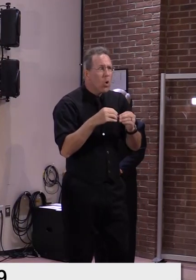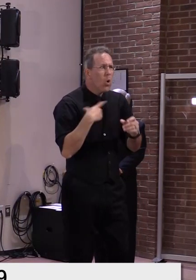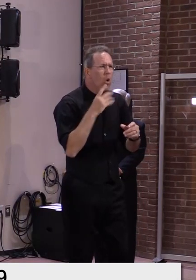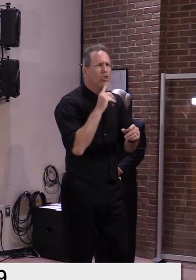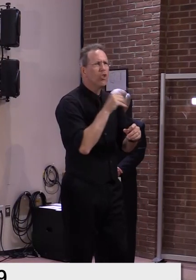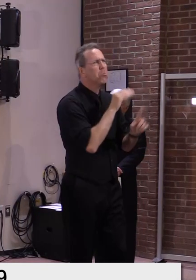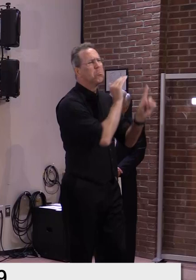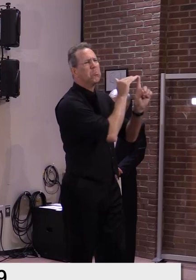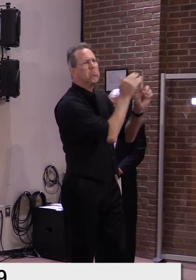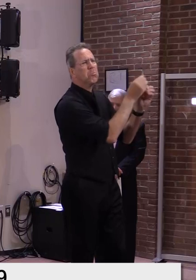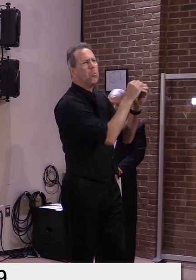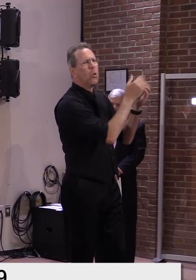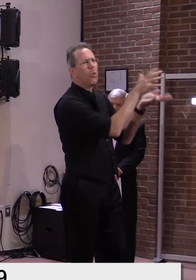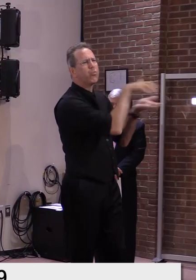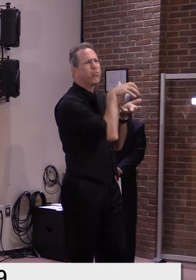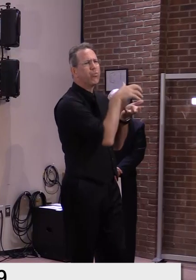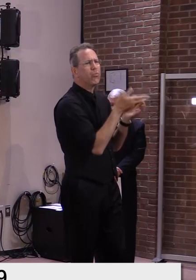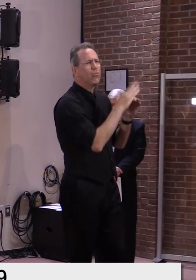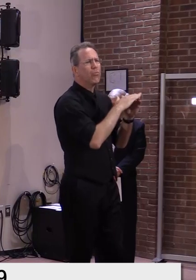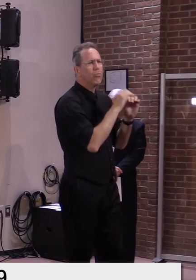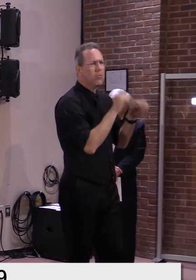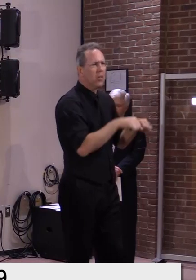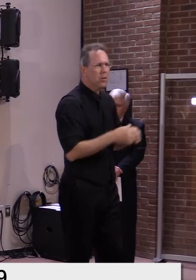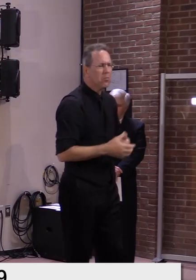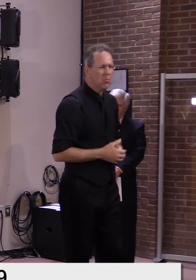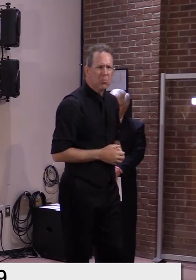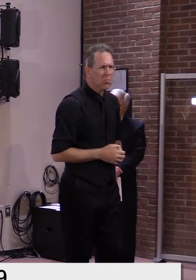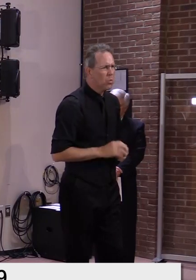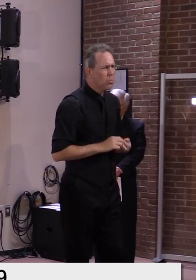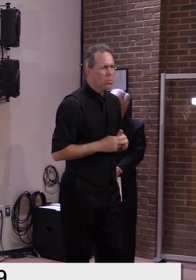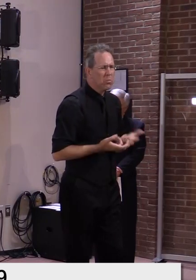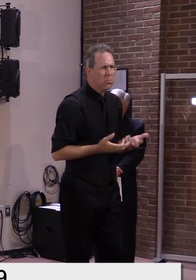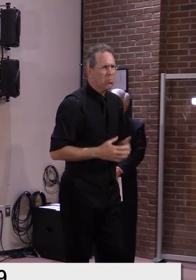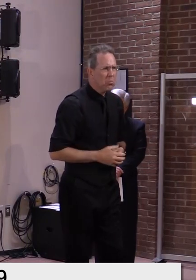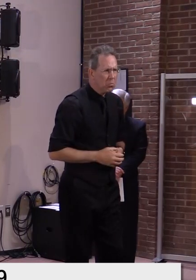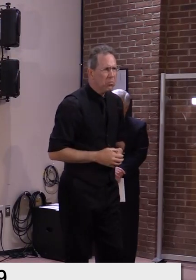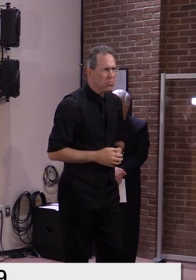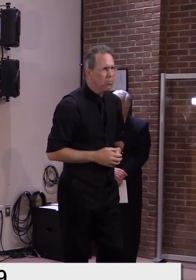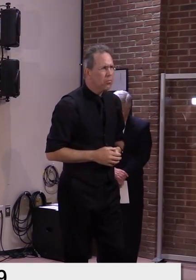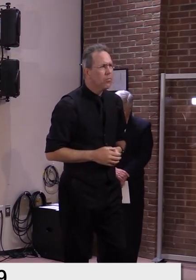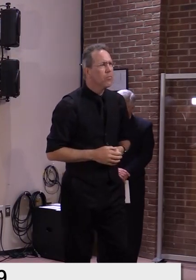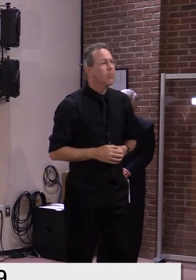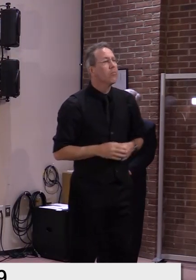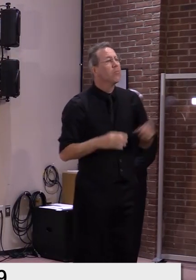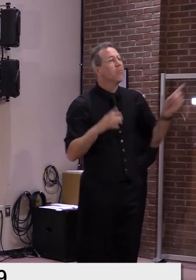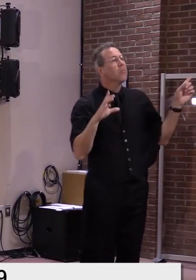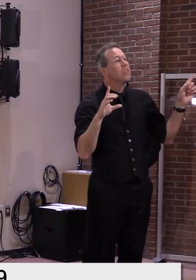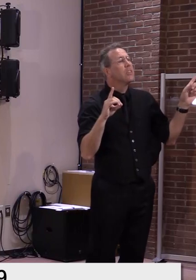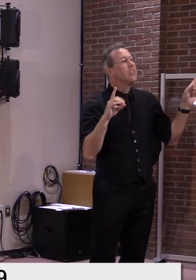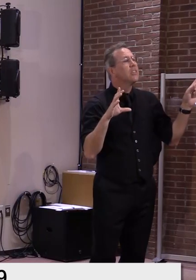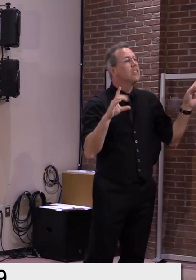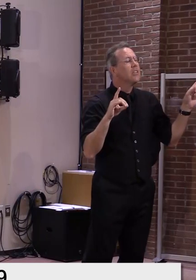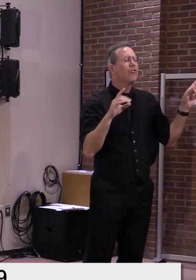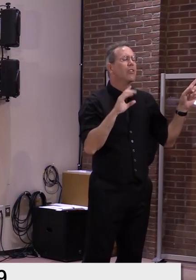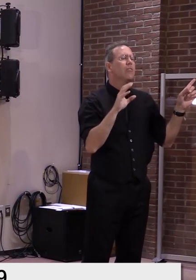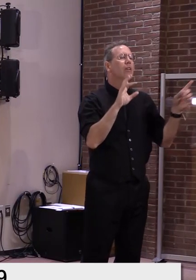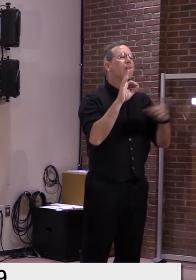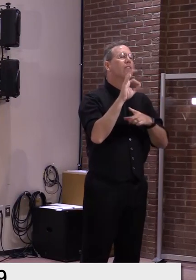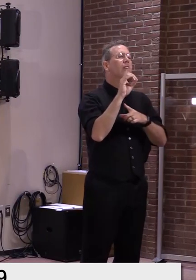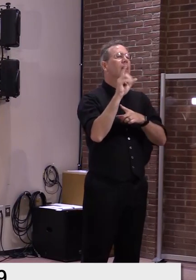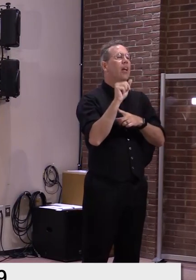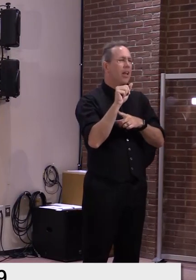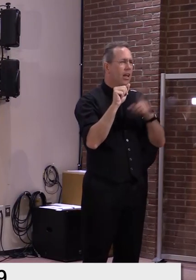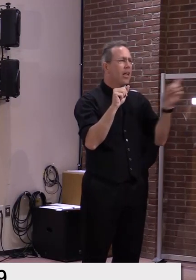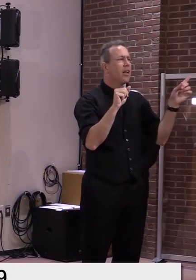So if we see there's emergency authorization, we wouldn't want to stockpile a